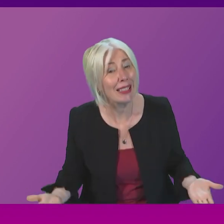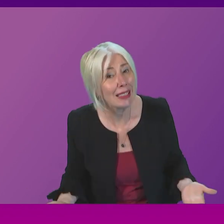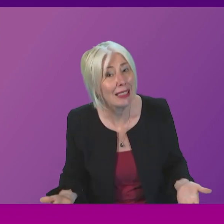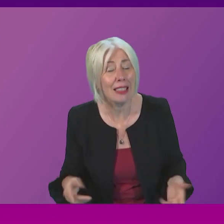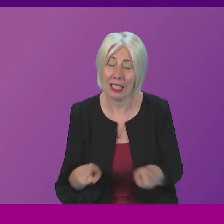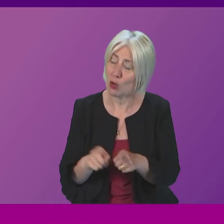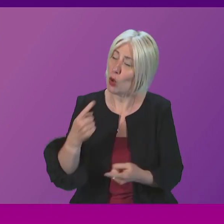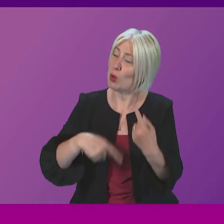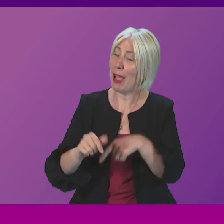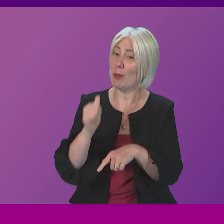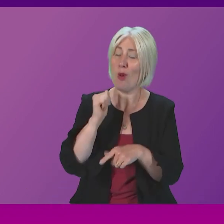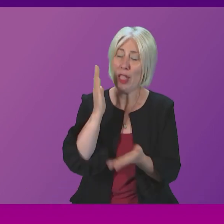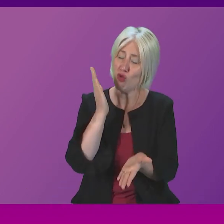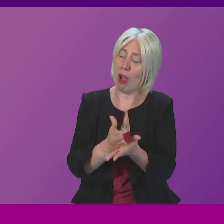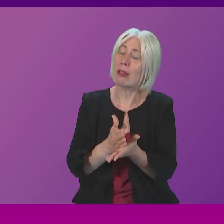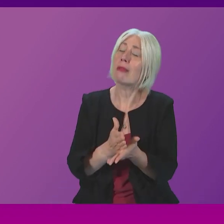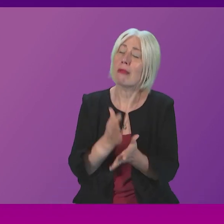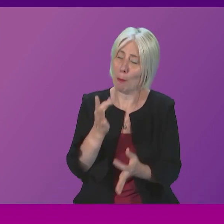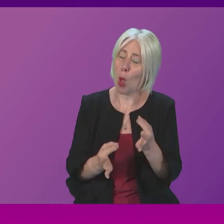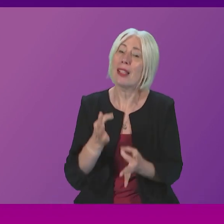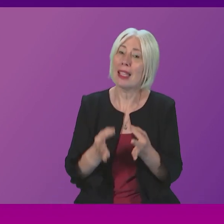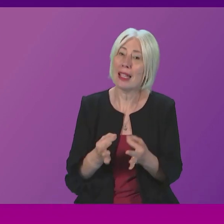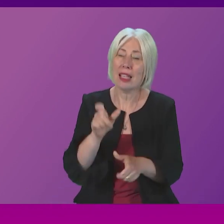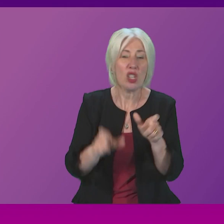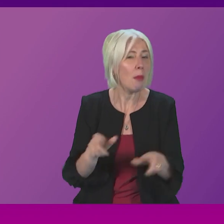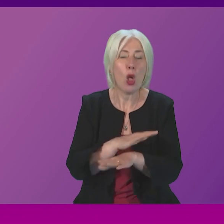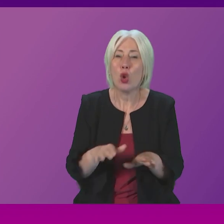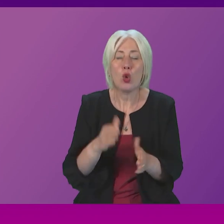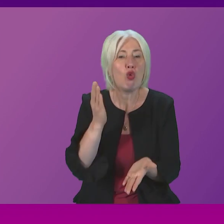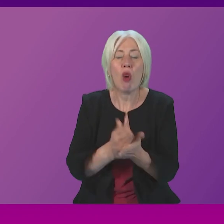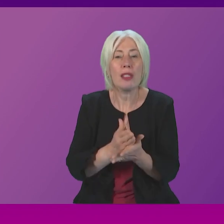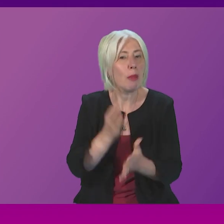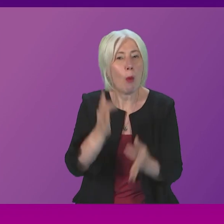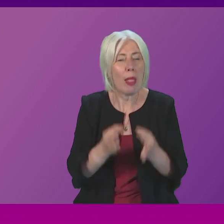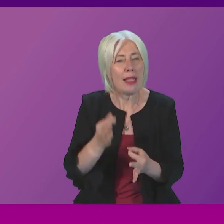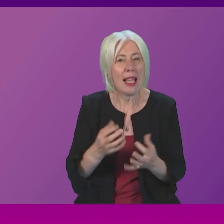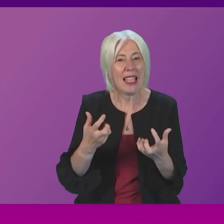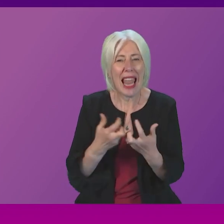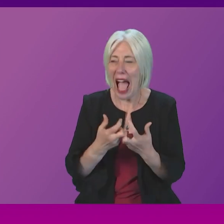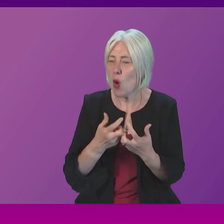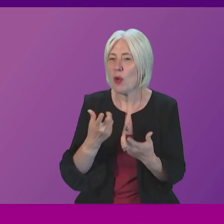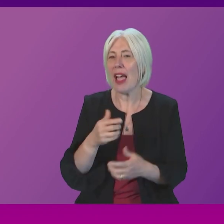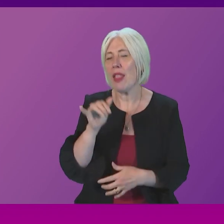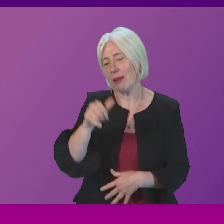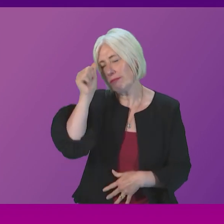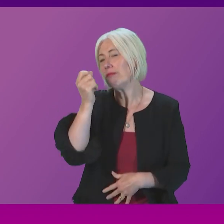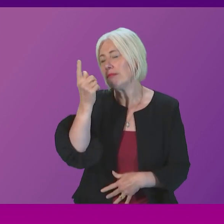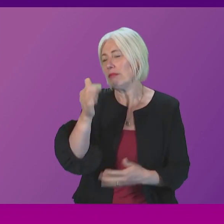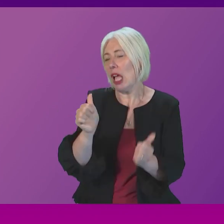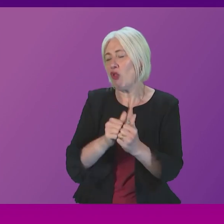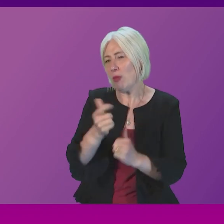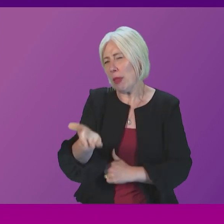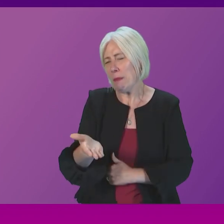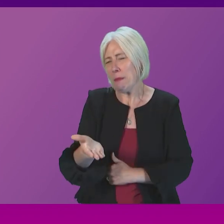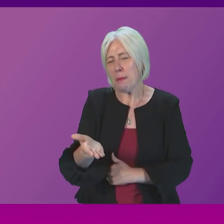on about trust in politics. That's really, really important, because if people don't trust politics, then they find it hard to give anyone the benefit of the doubt. And all of that